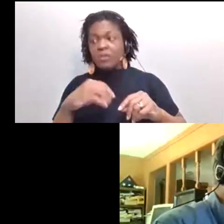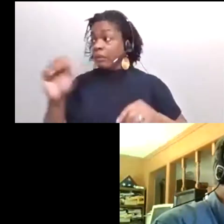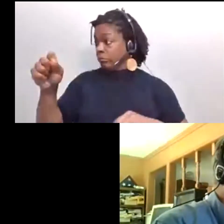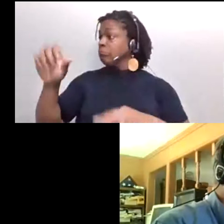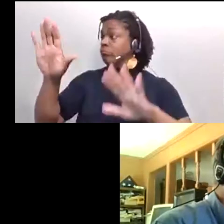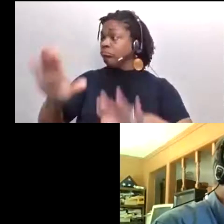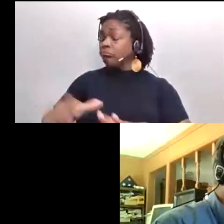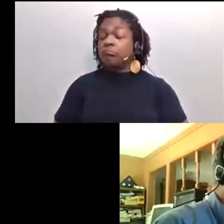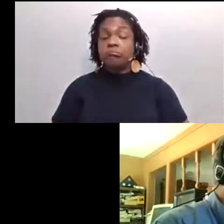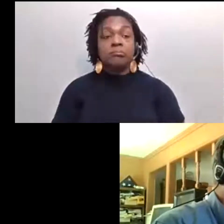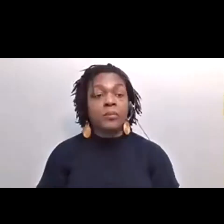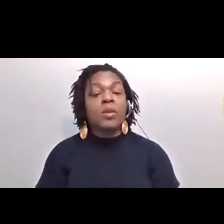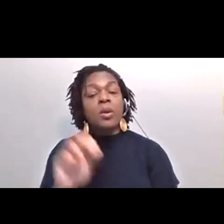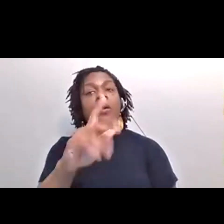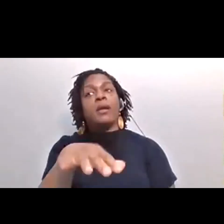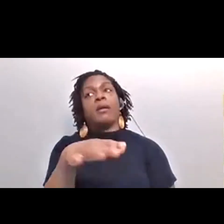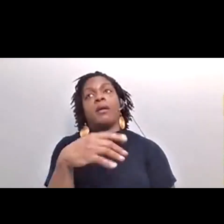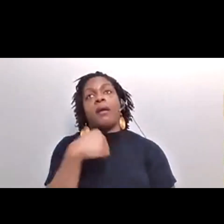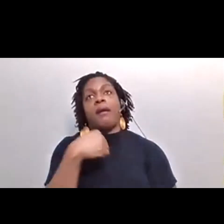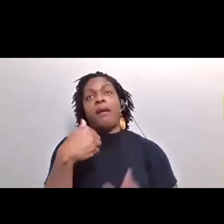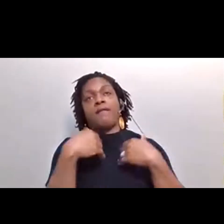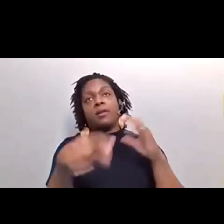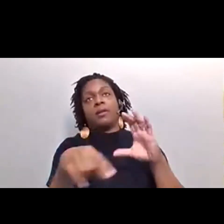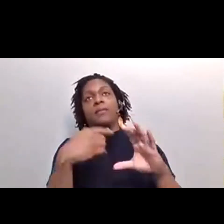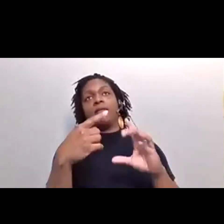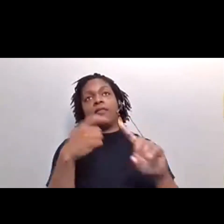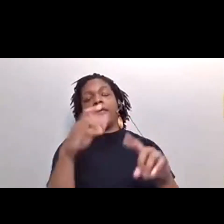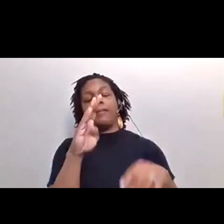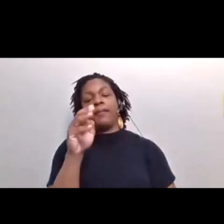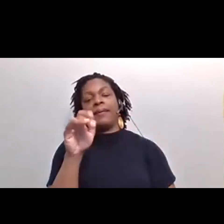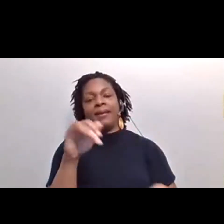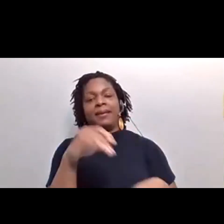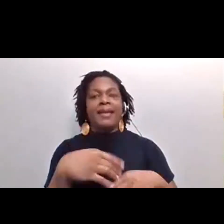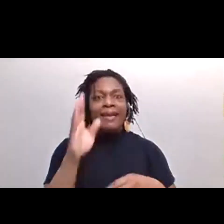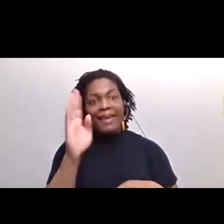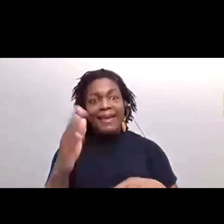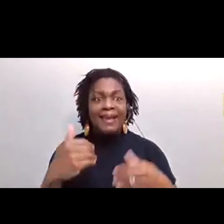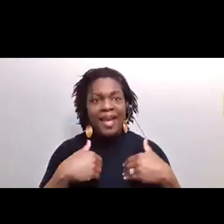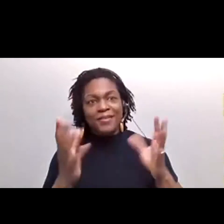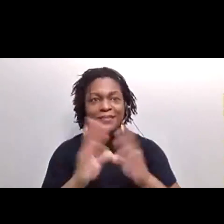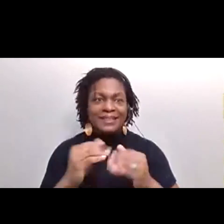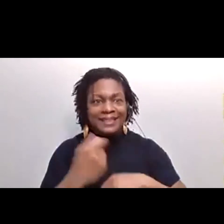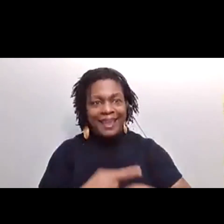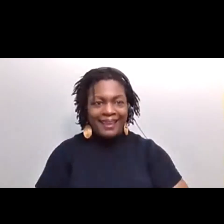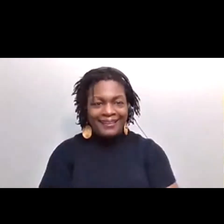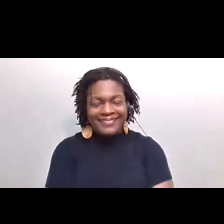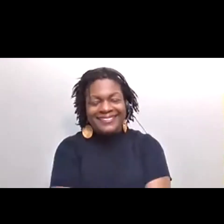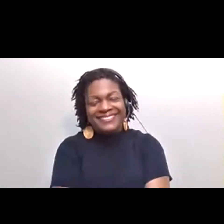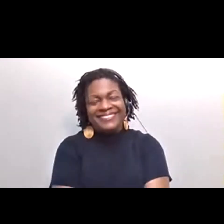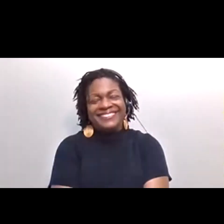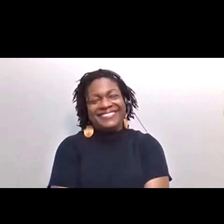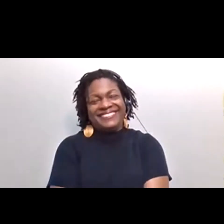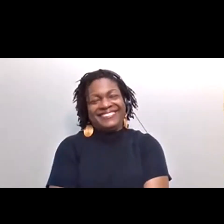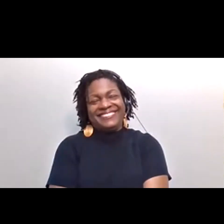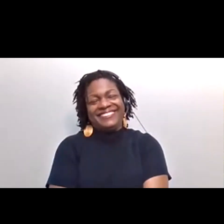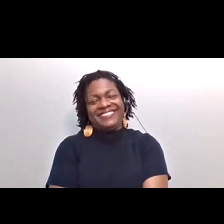Okay. So got one of those emails from Bambi. Hey, there's a call today. I